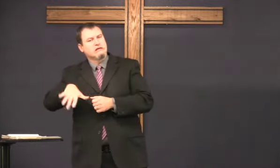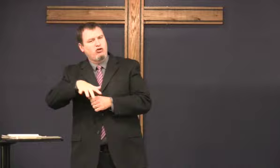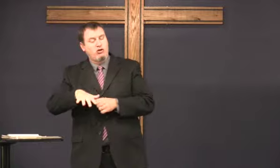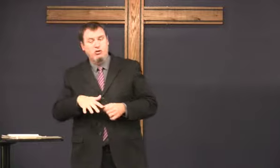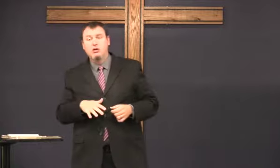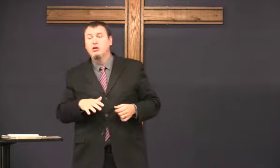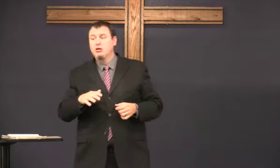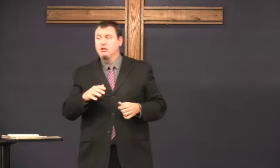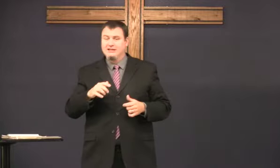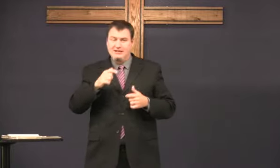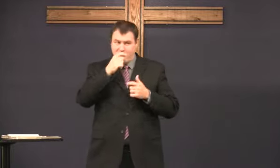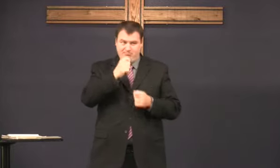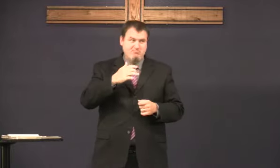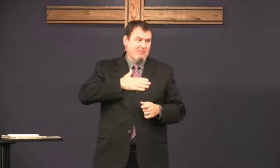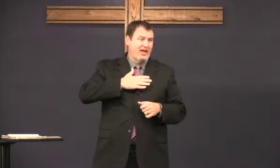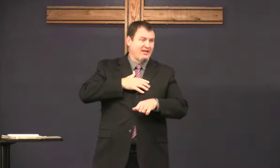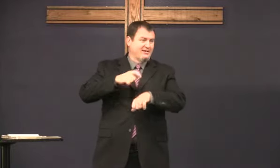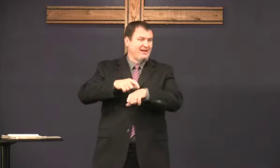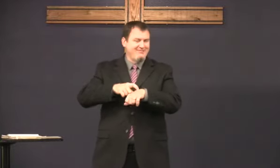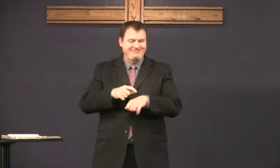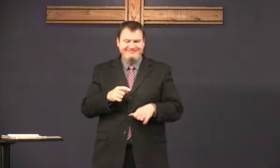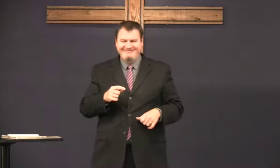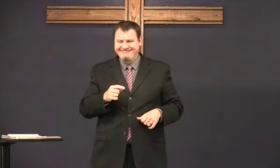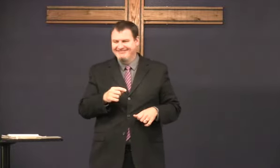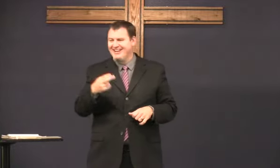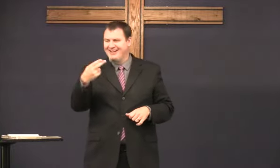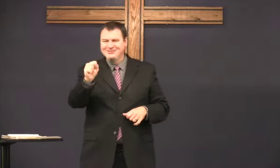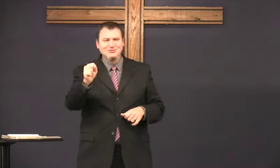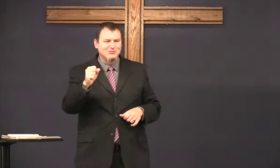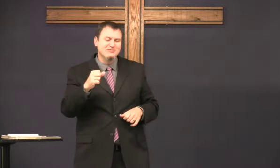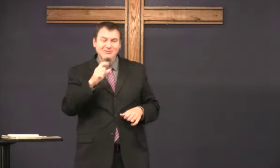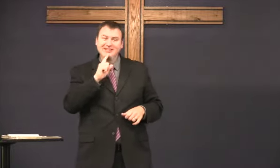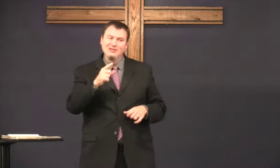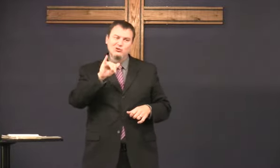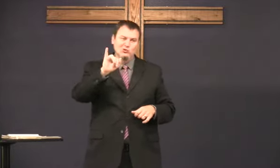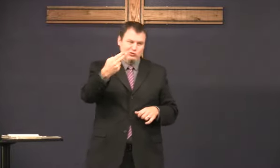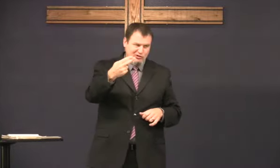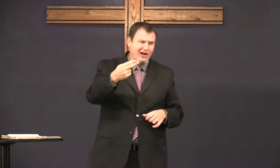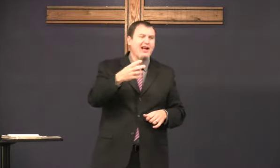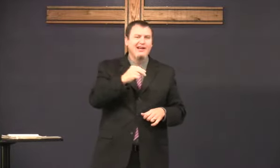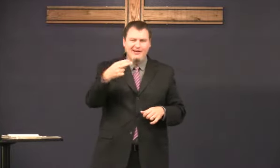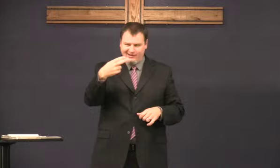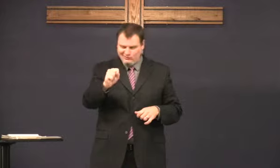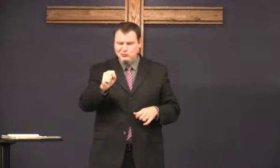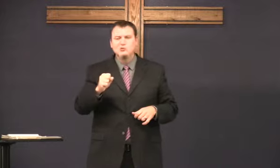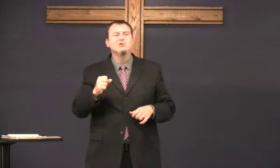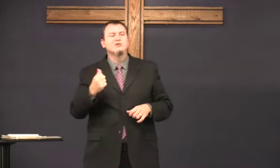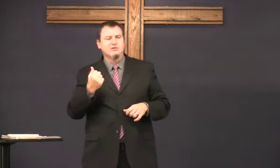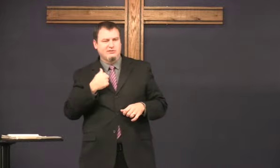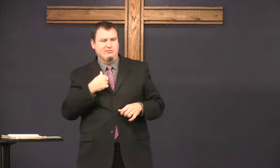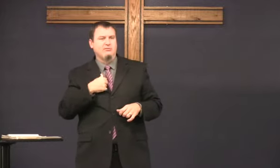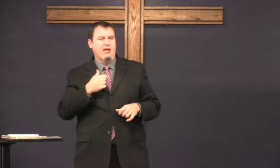was in the nicer area. And during, in high school, really junior high and high